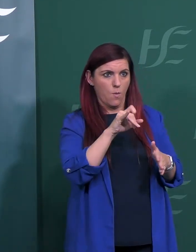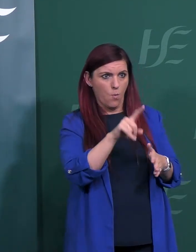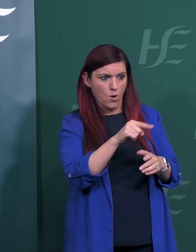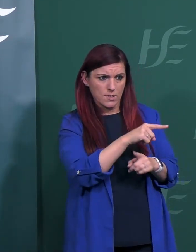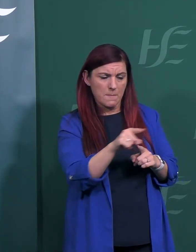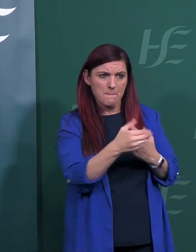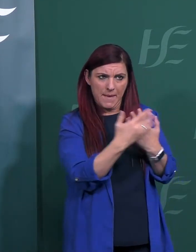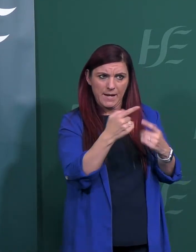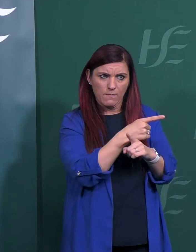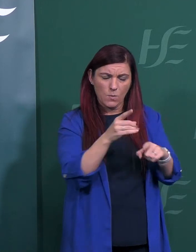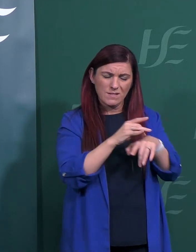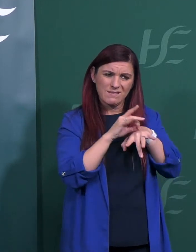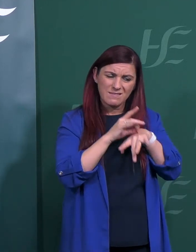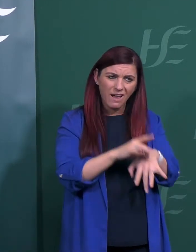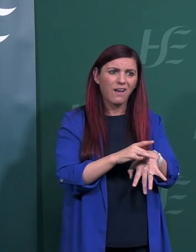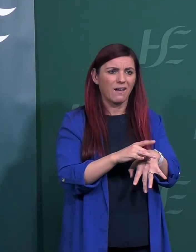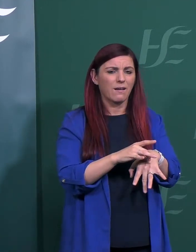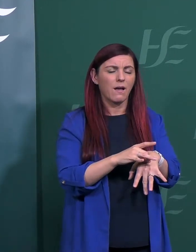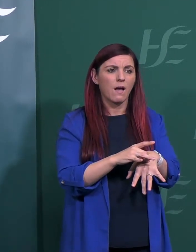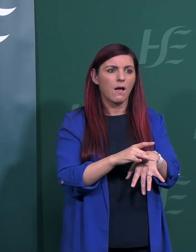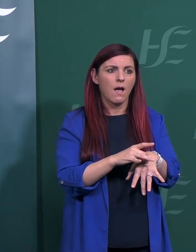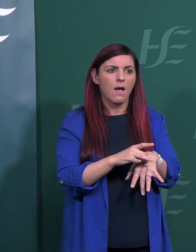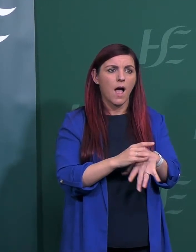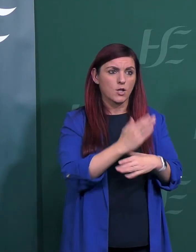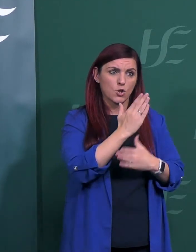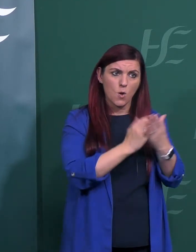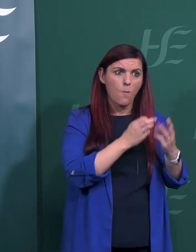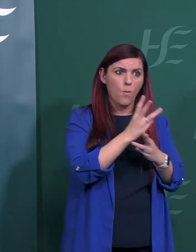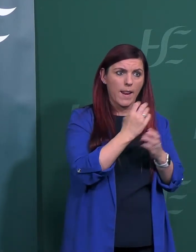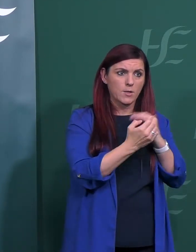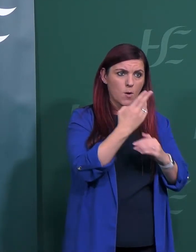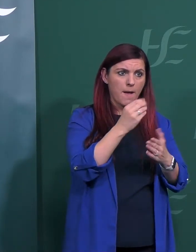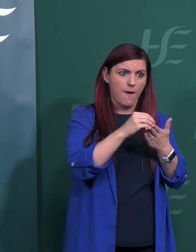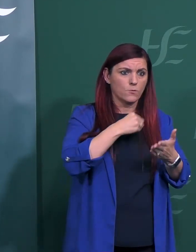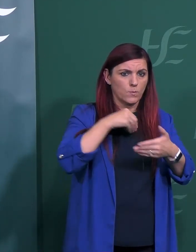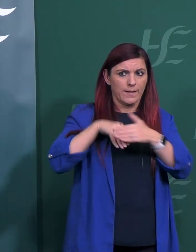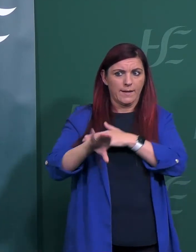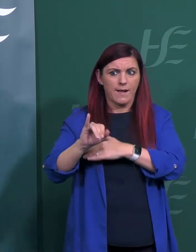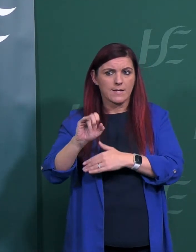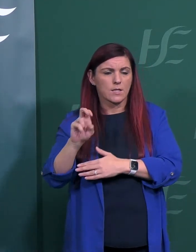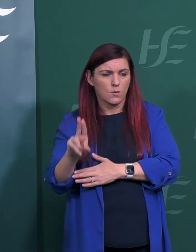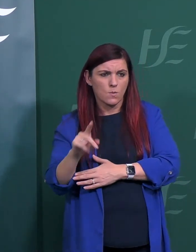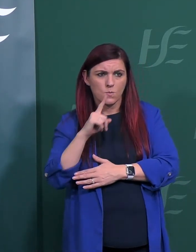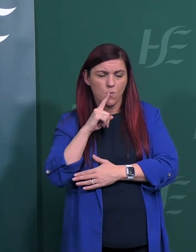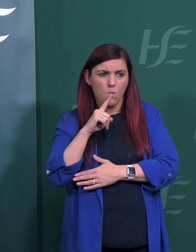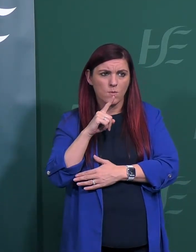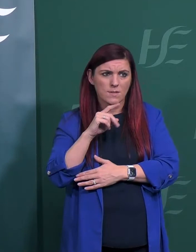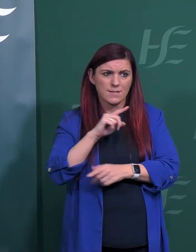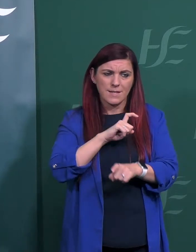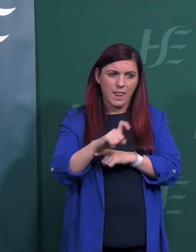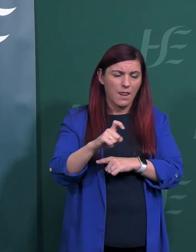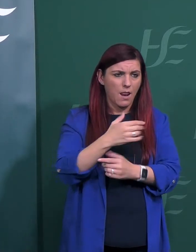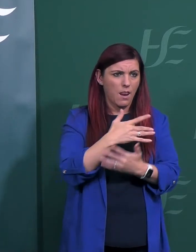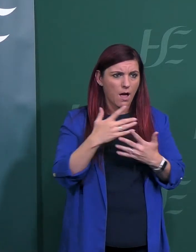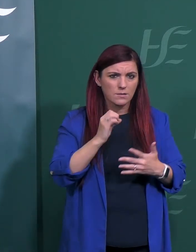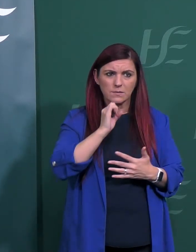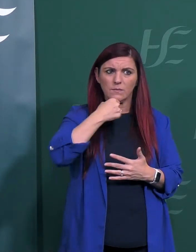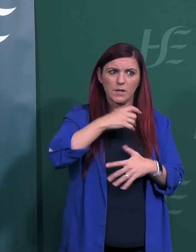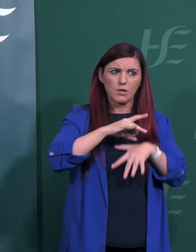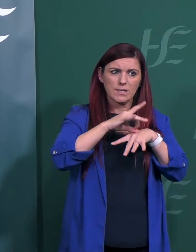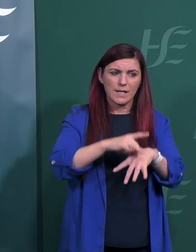and indeed some of those unfortunately will enter into ICU. So there's a high level of sickness from the patients that we are